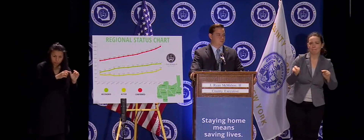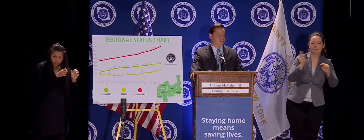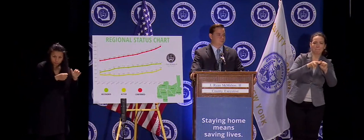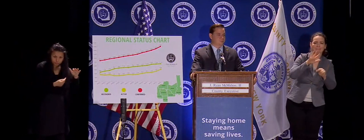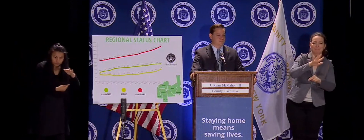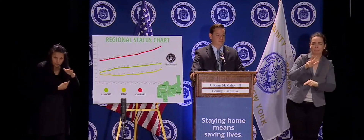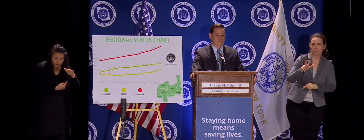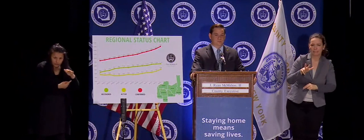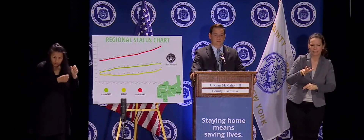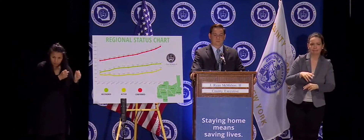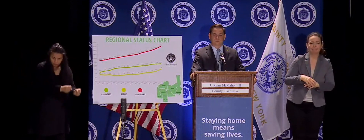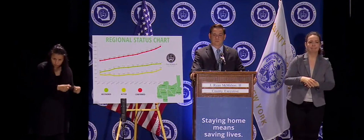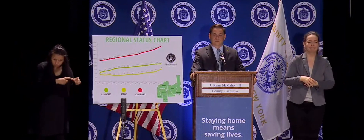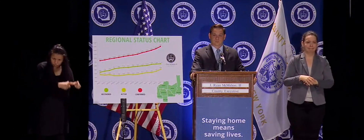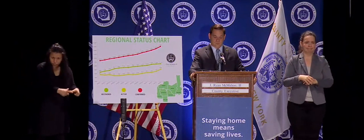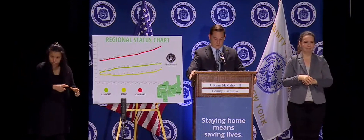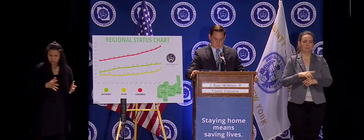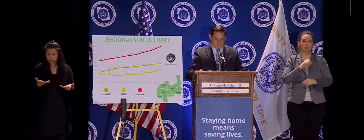hospital.